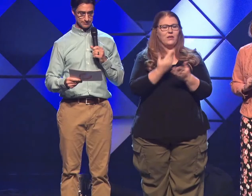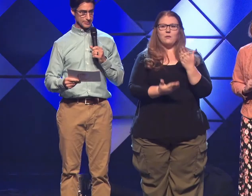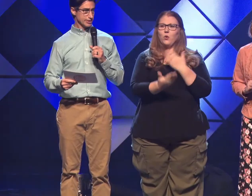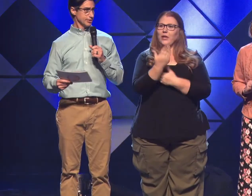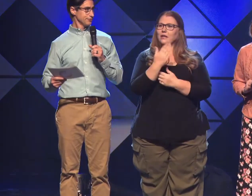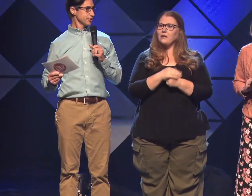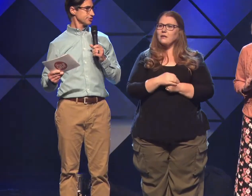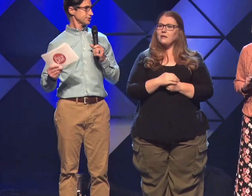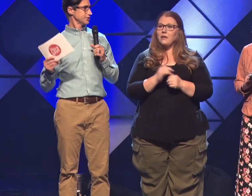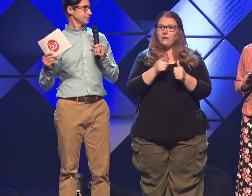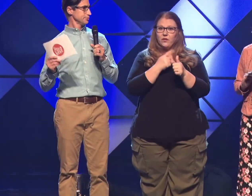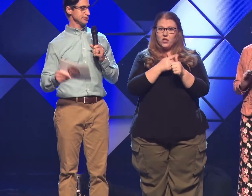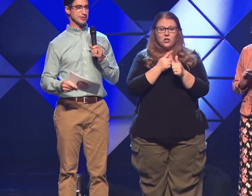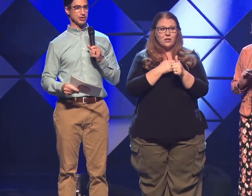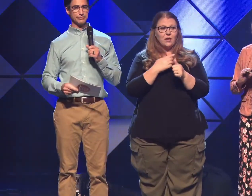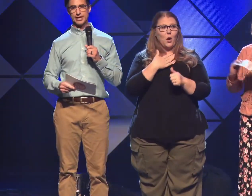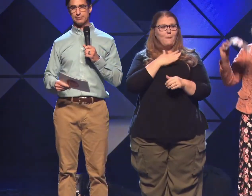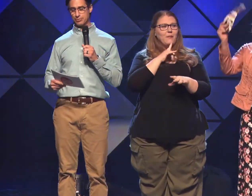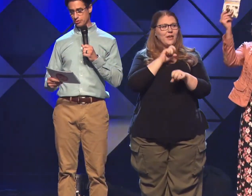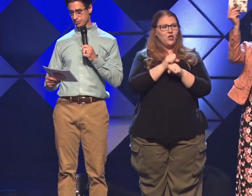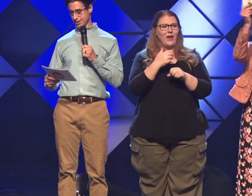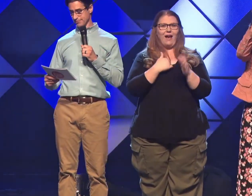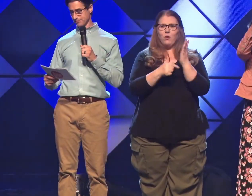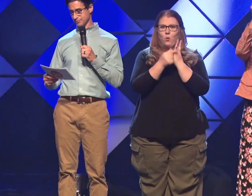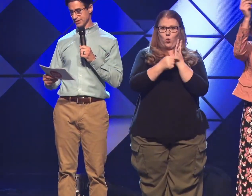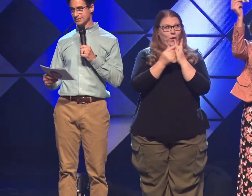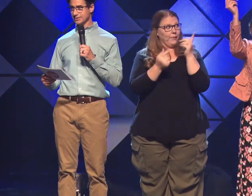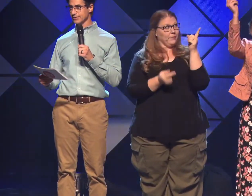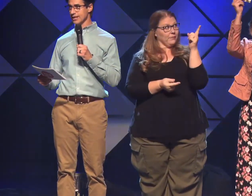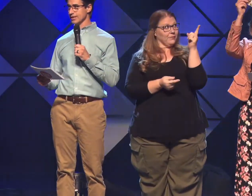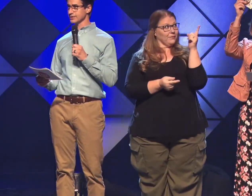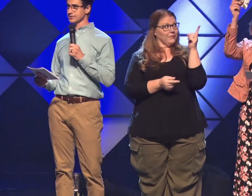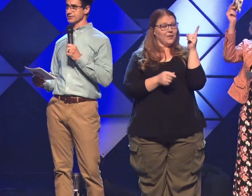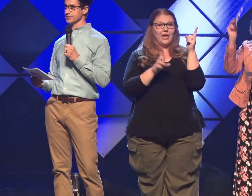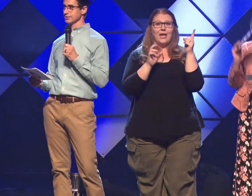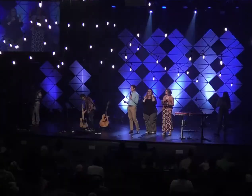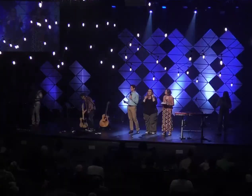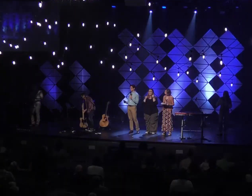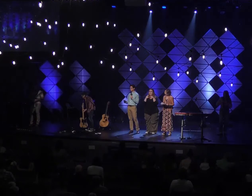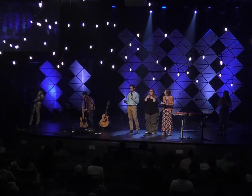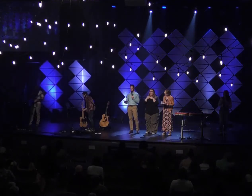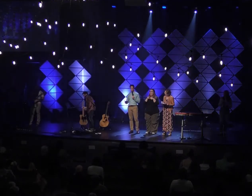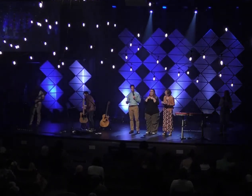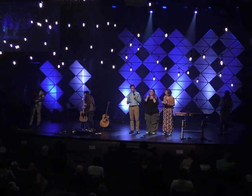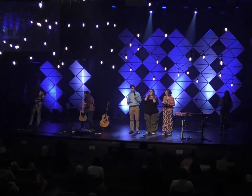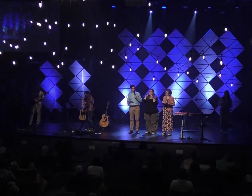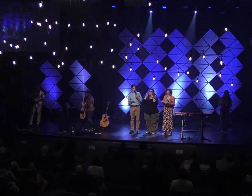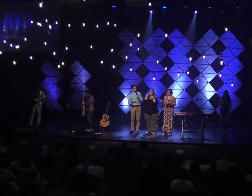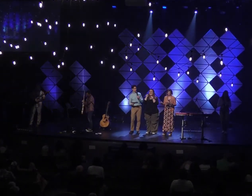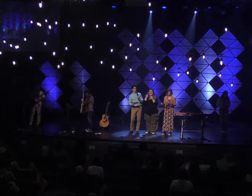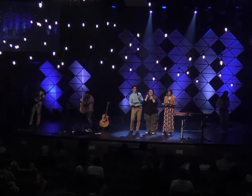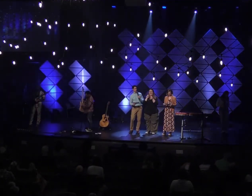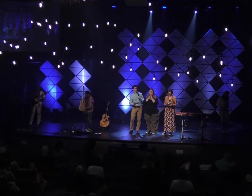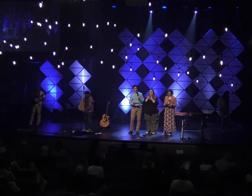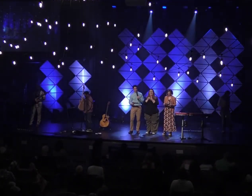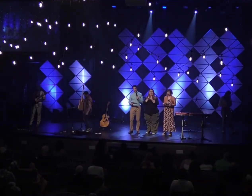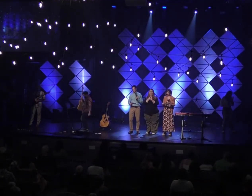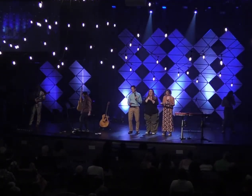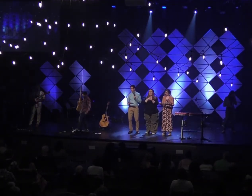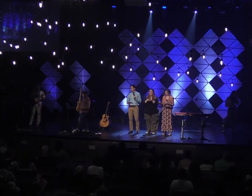morning. First, please make sure you've got a program. It's an excellent weekly resource